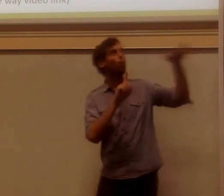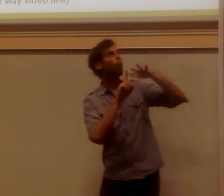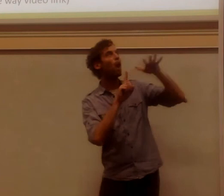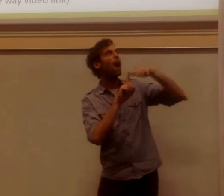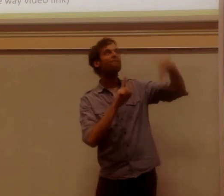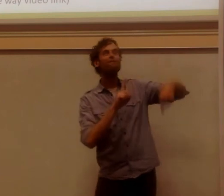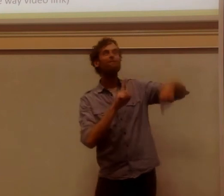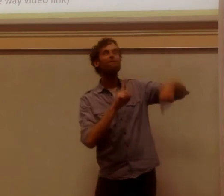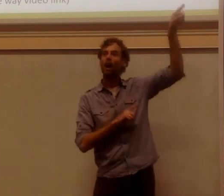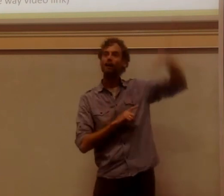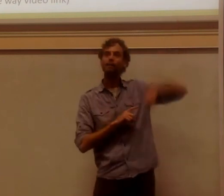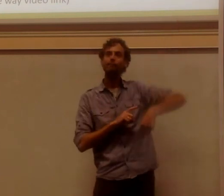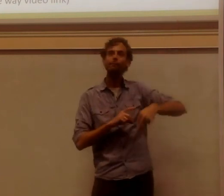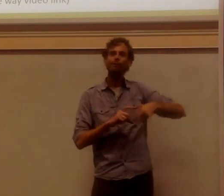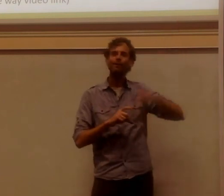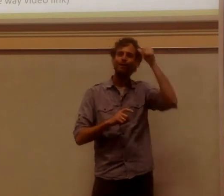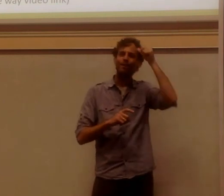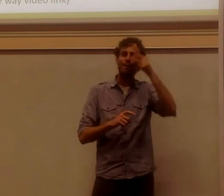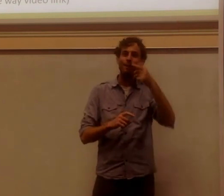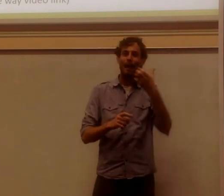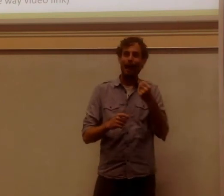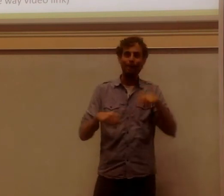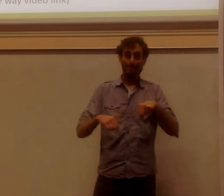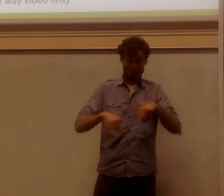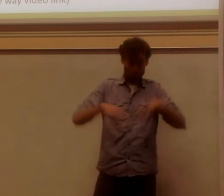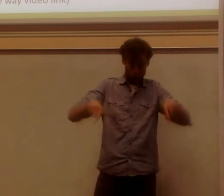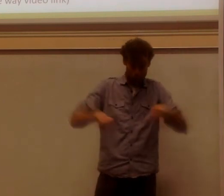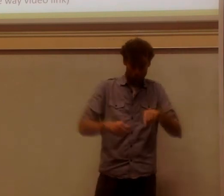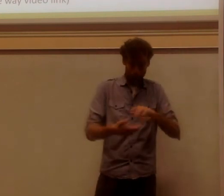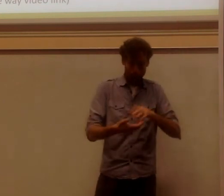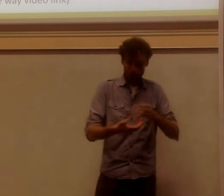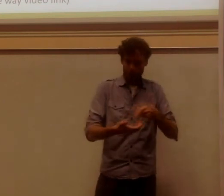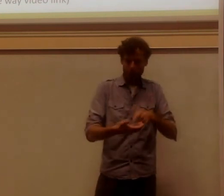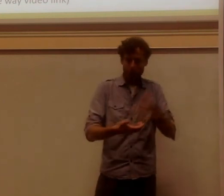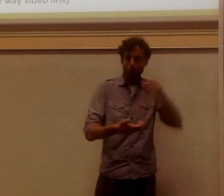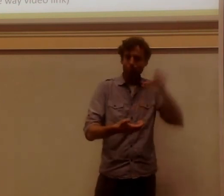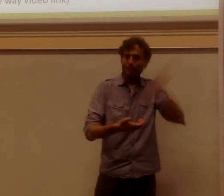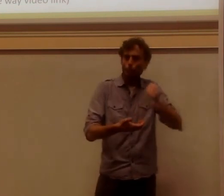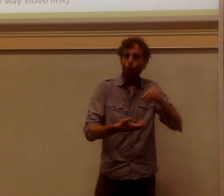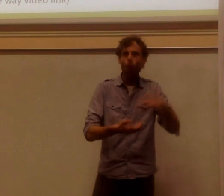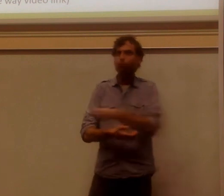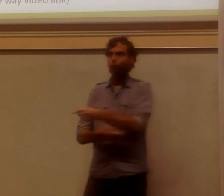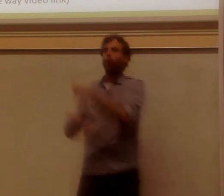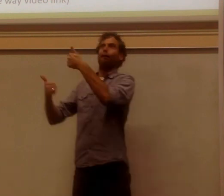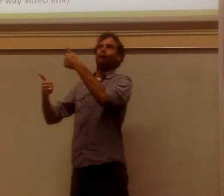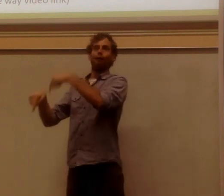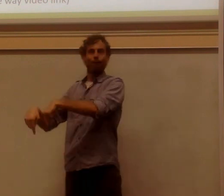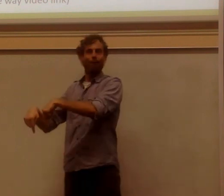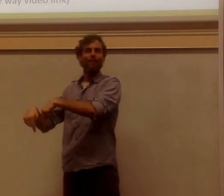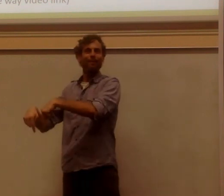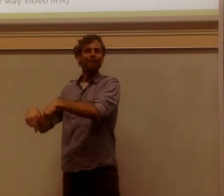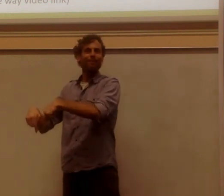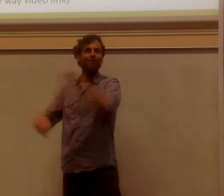And we also noted that the technological issues were not necessarily always to do with the service itself. Sometimes it's the venue you're in, the Wi-Fi,